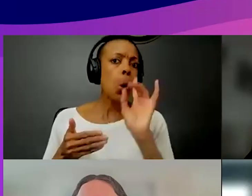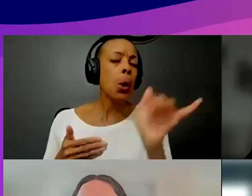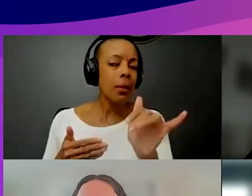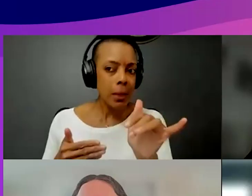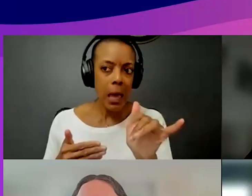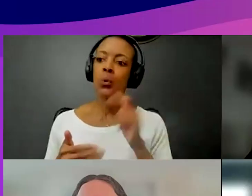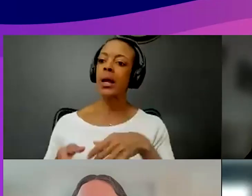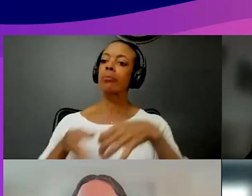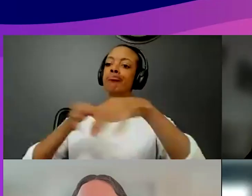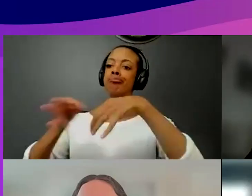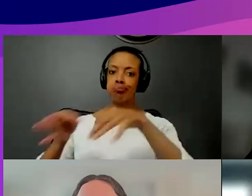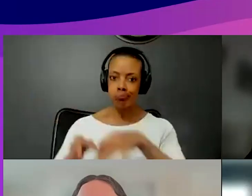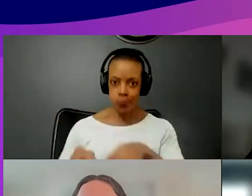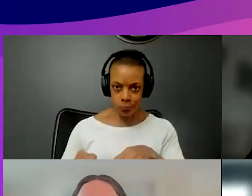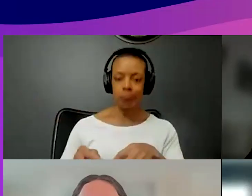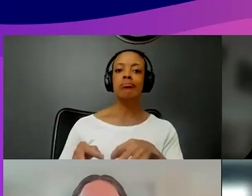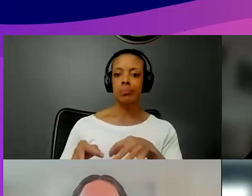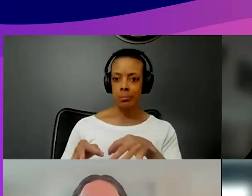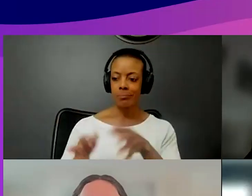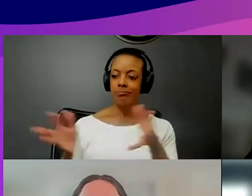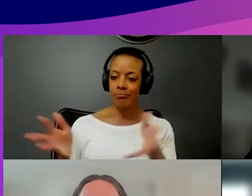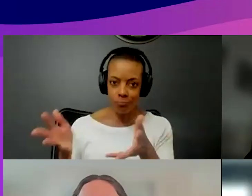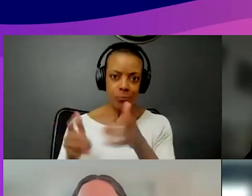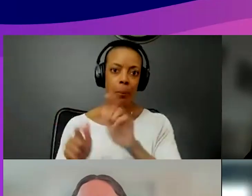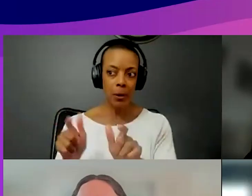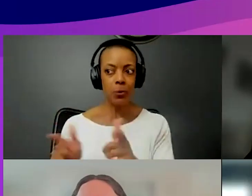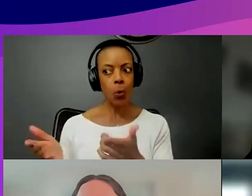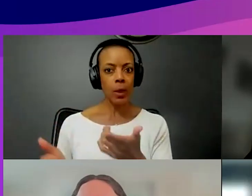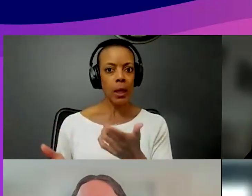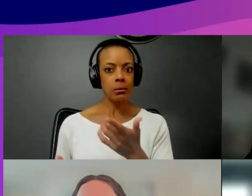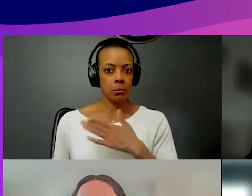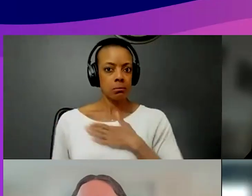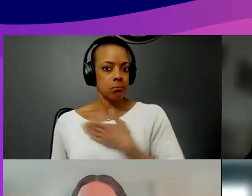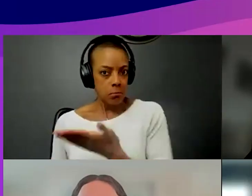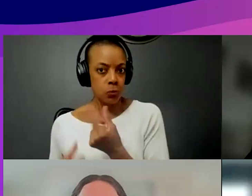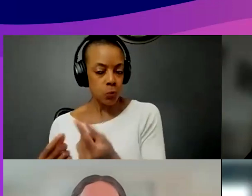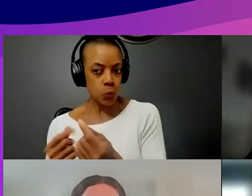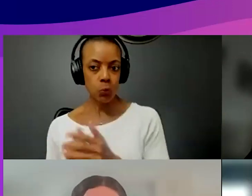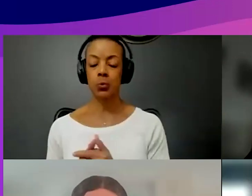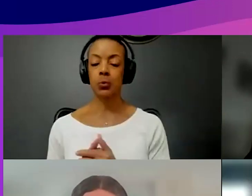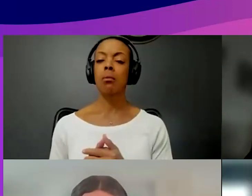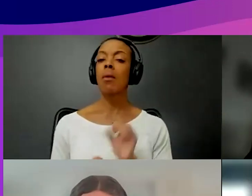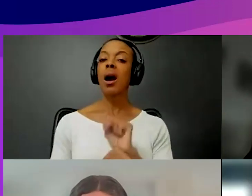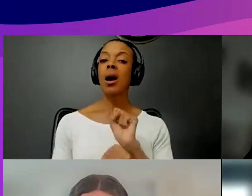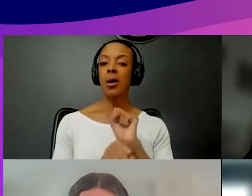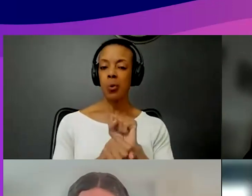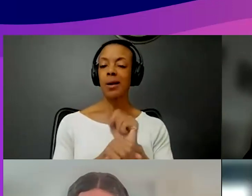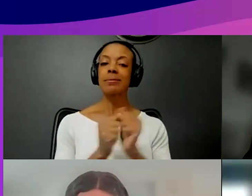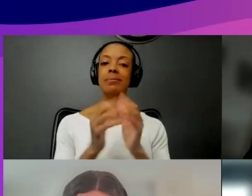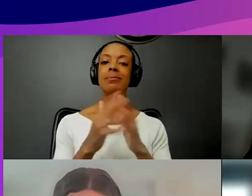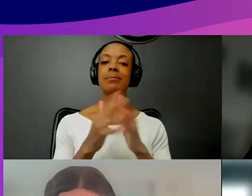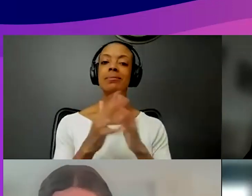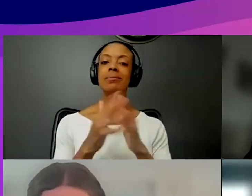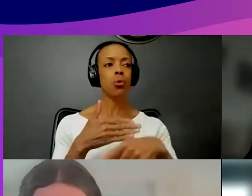to reassure people so they actually do it. So I work a lot of implementation of program implementation, and it